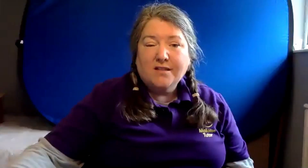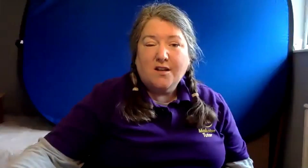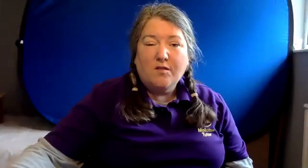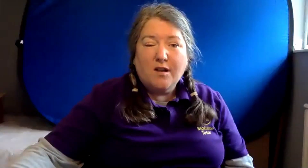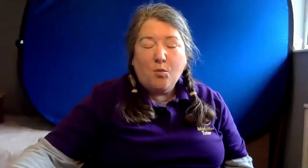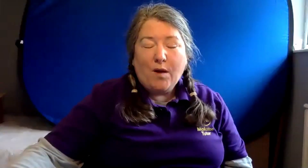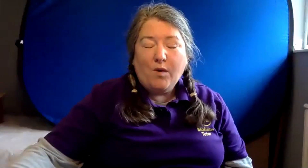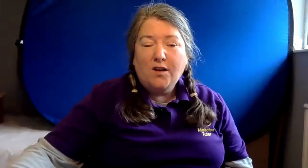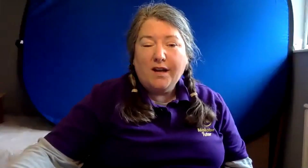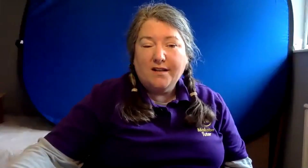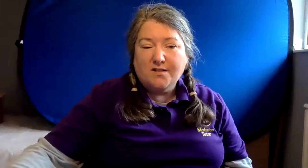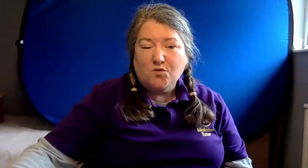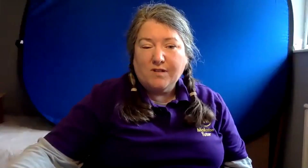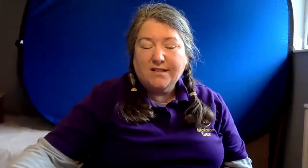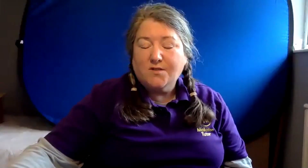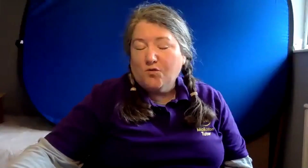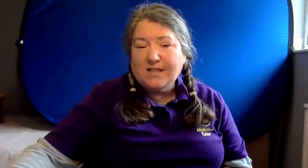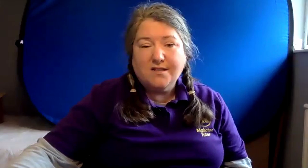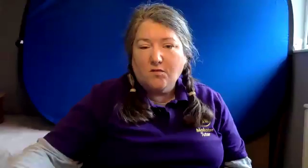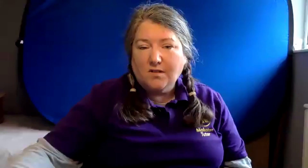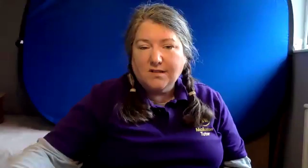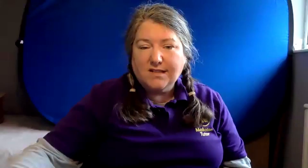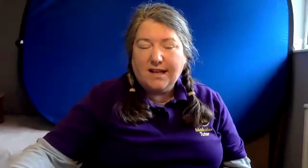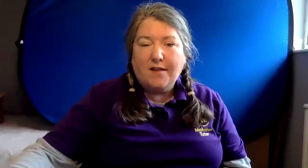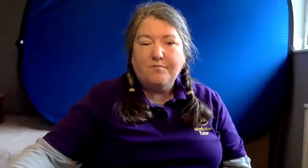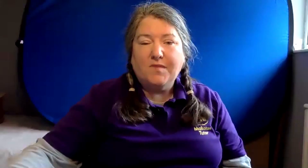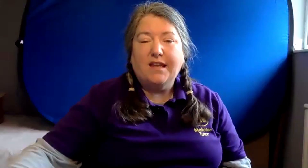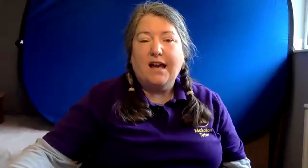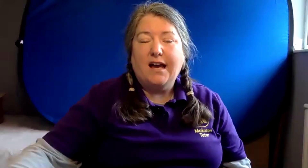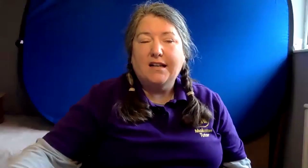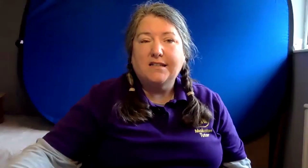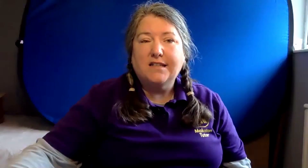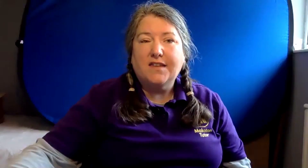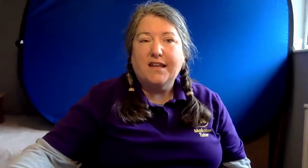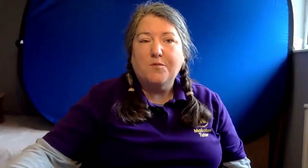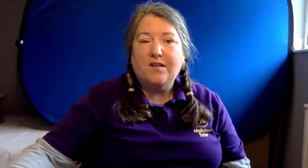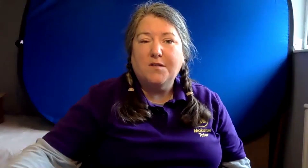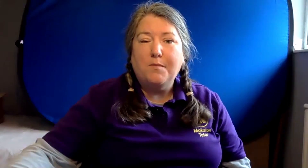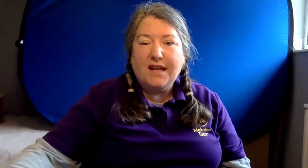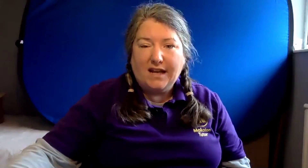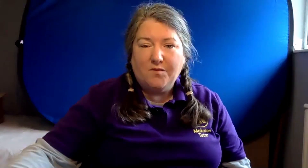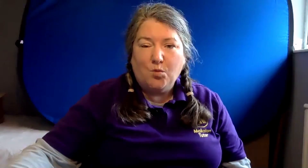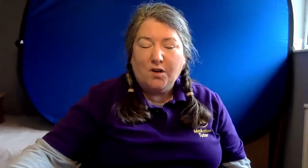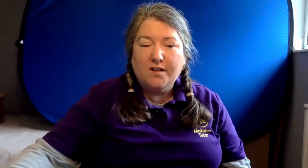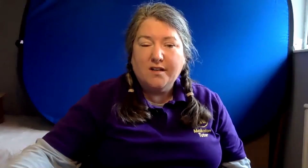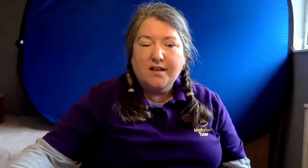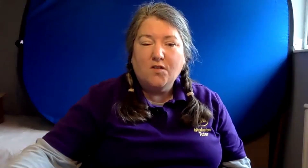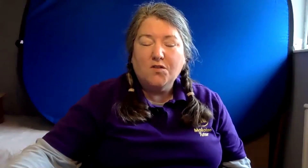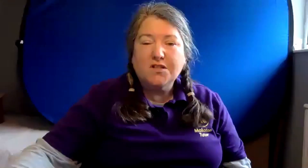So when we're looking at stories, songs, and thinking about the meaning of the word, not just a